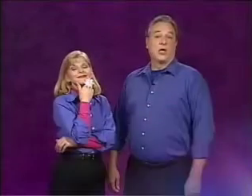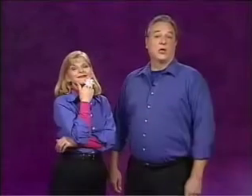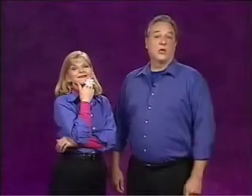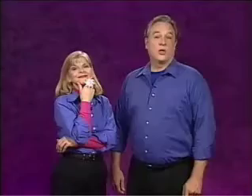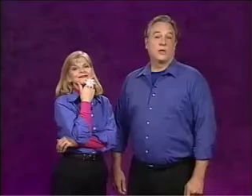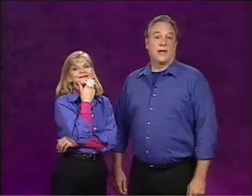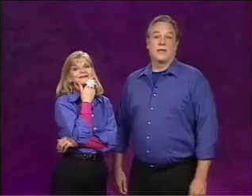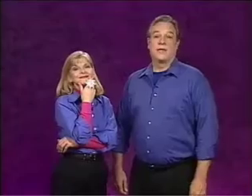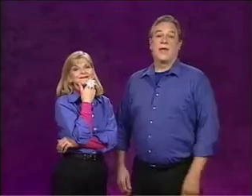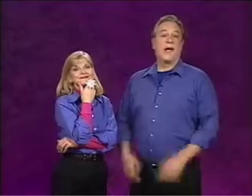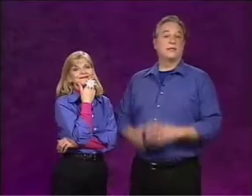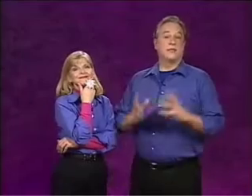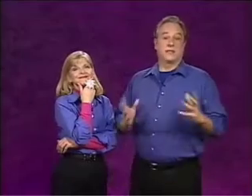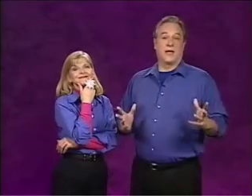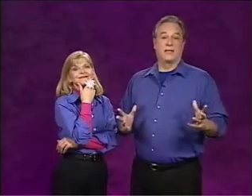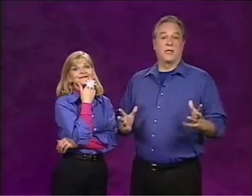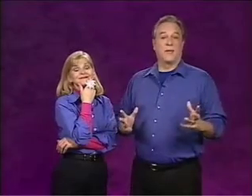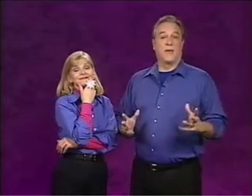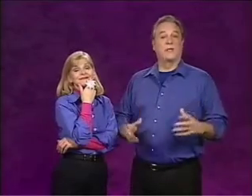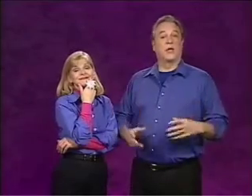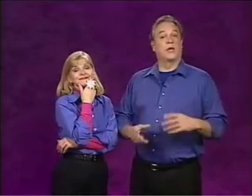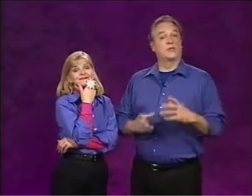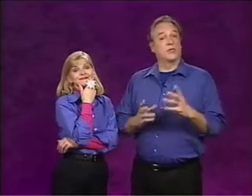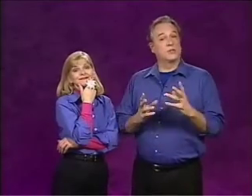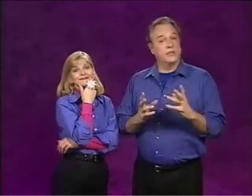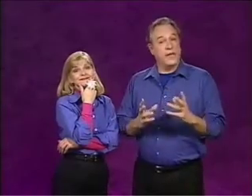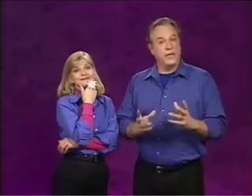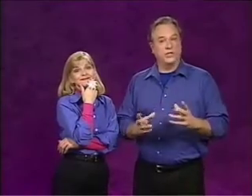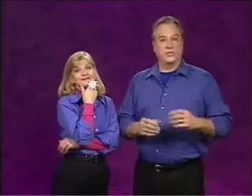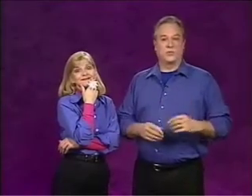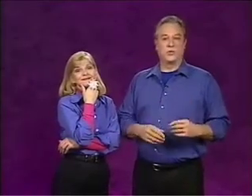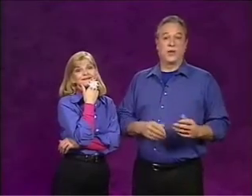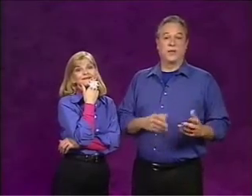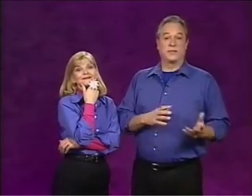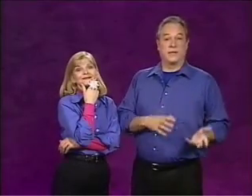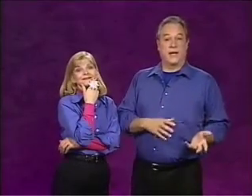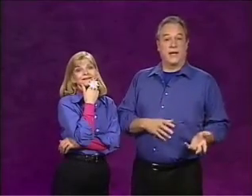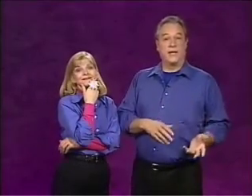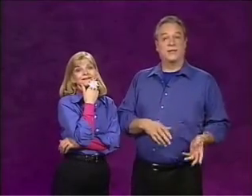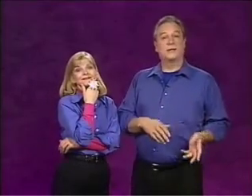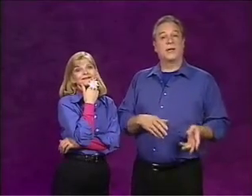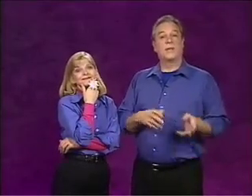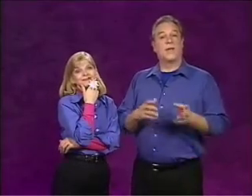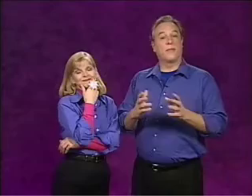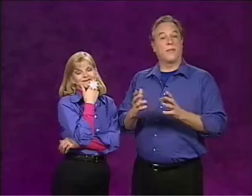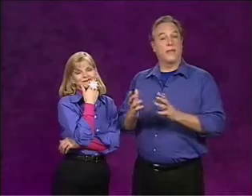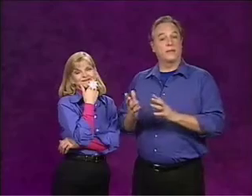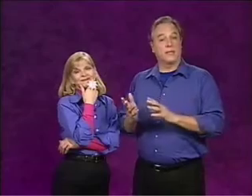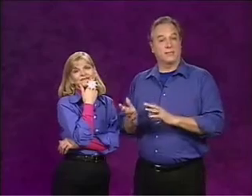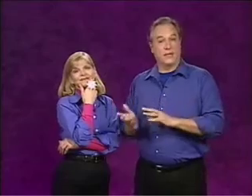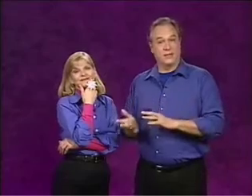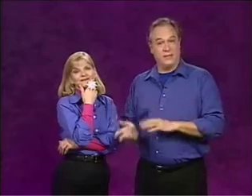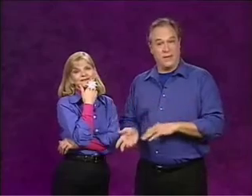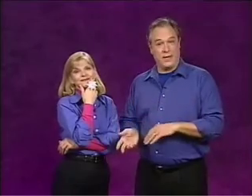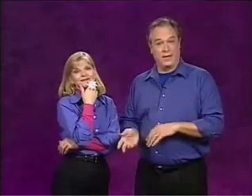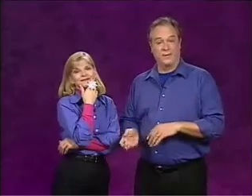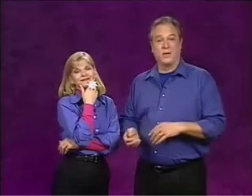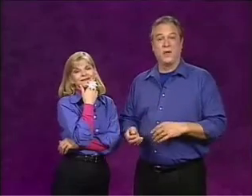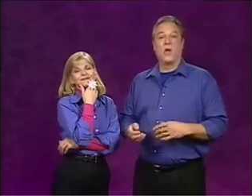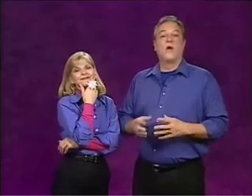You learned that lots of signs are based on associations between a sign and something that brings that sign to mind.